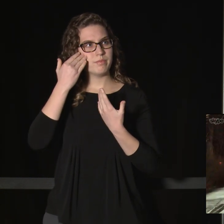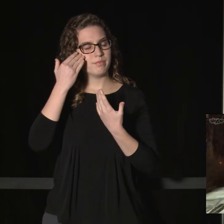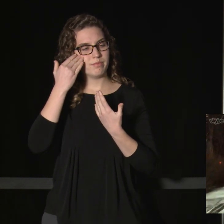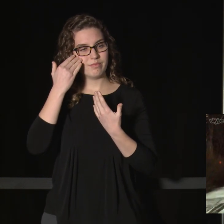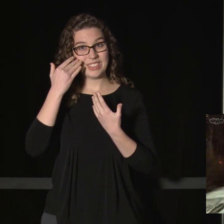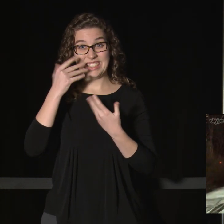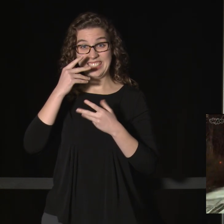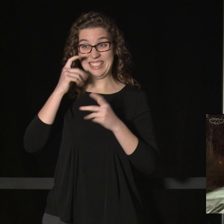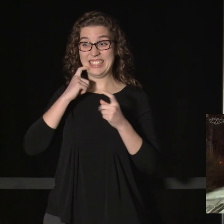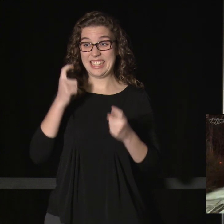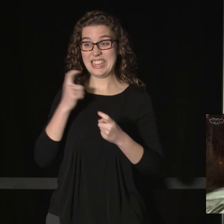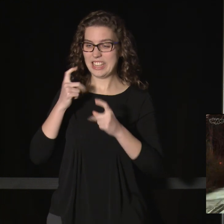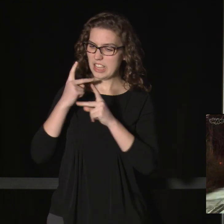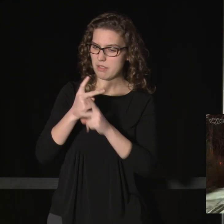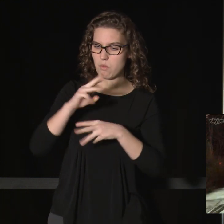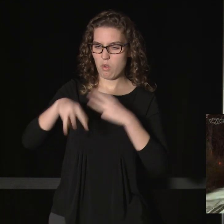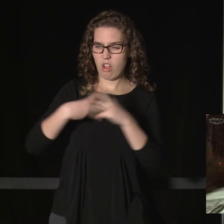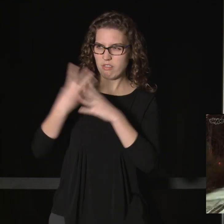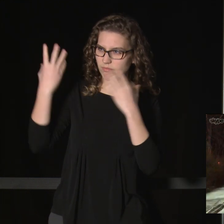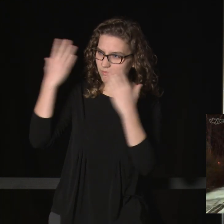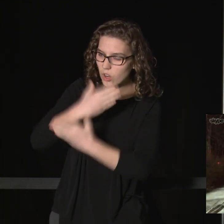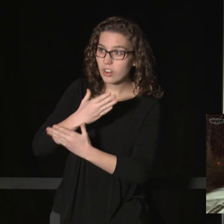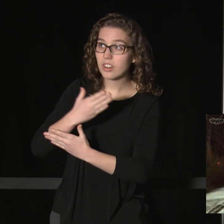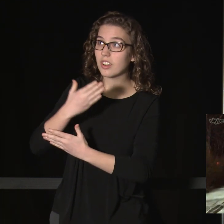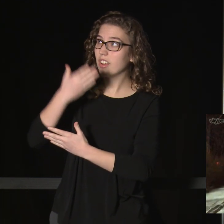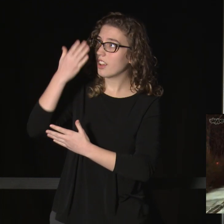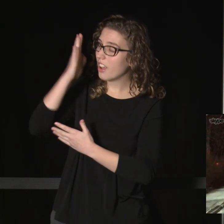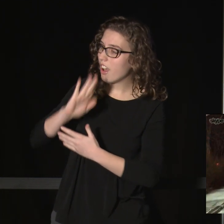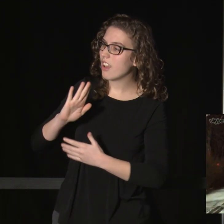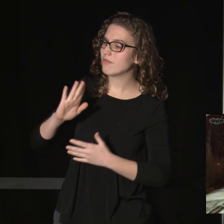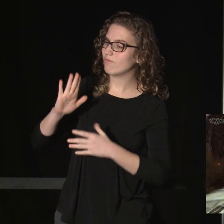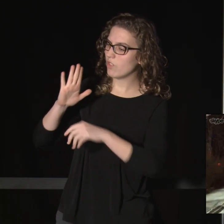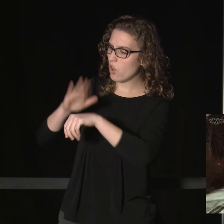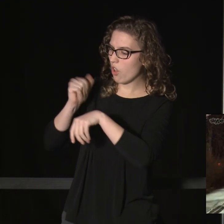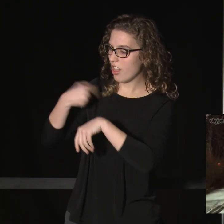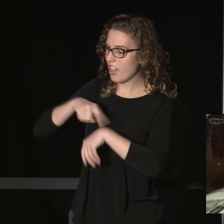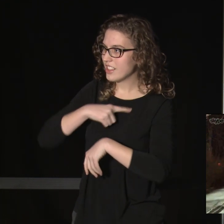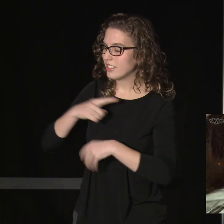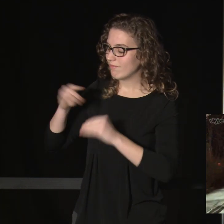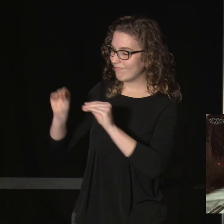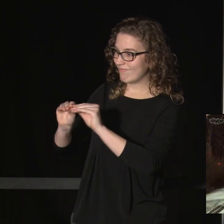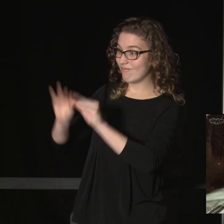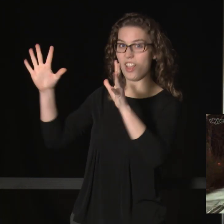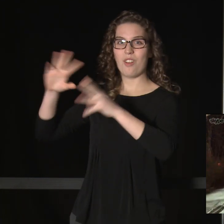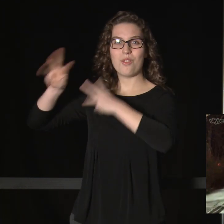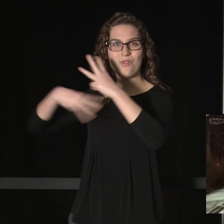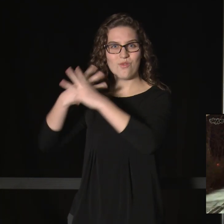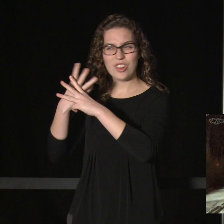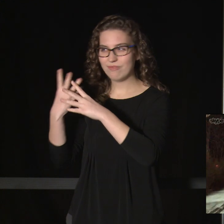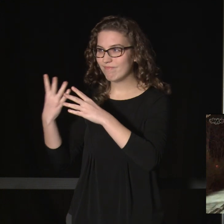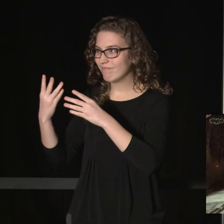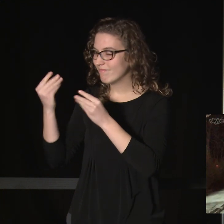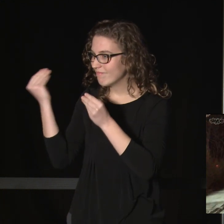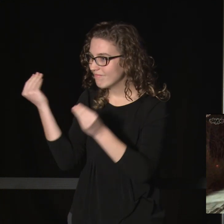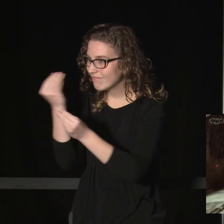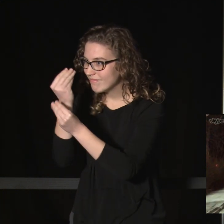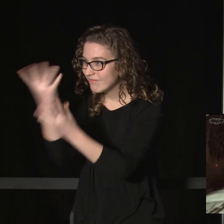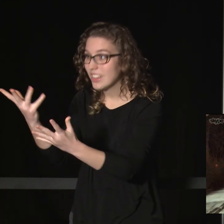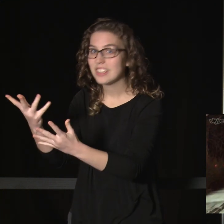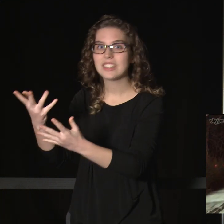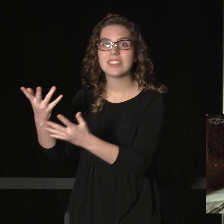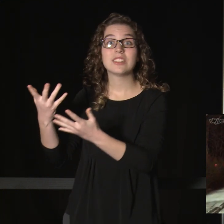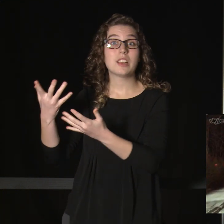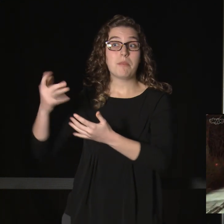darkness. God has called us to light up this world. As you can probably hear behind me, there's still fireworks going